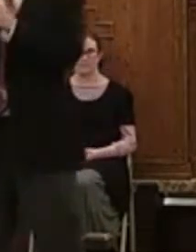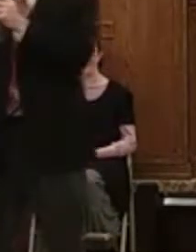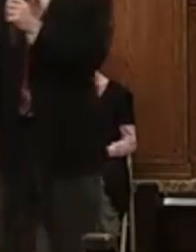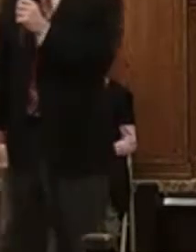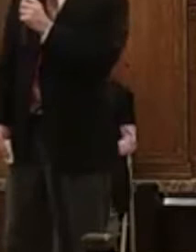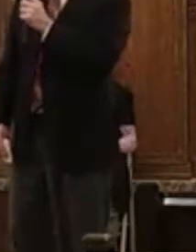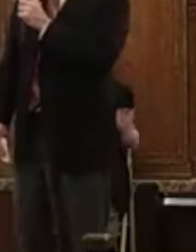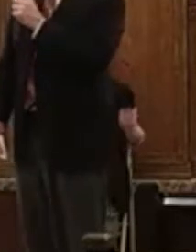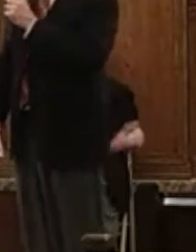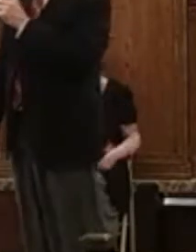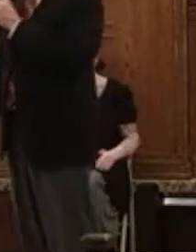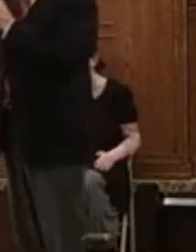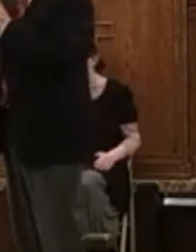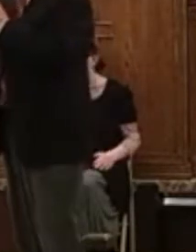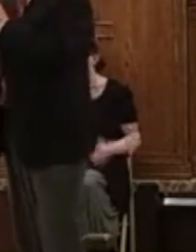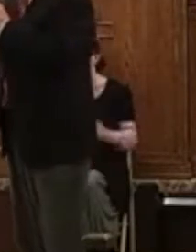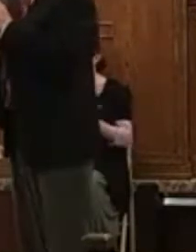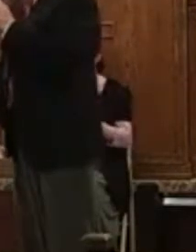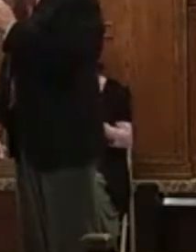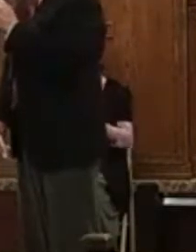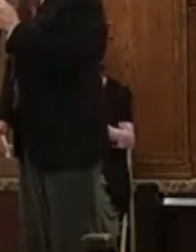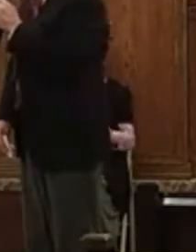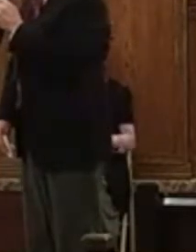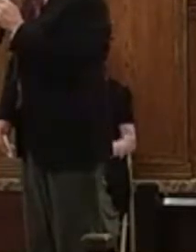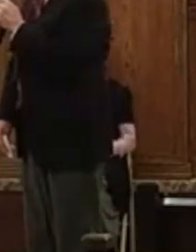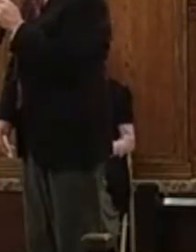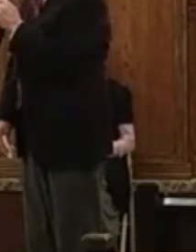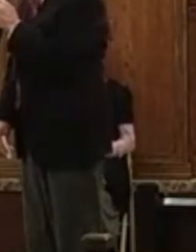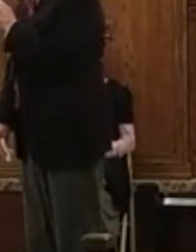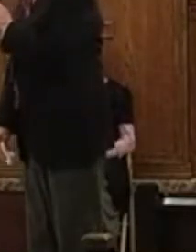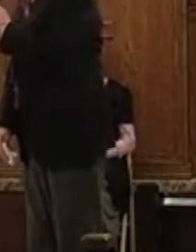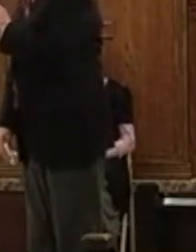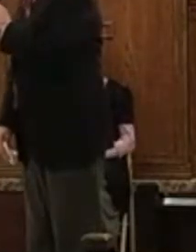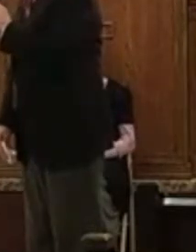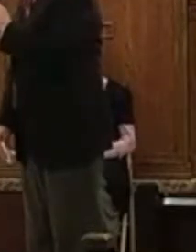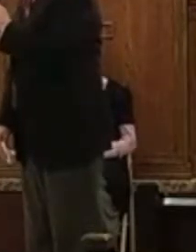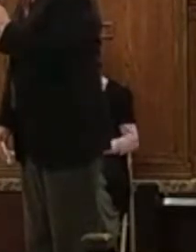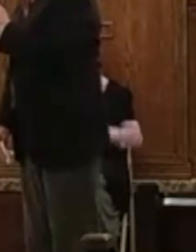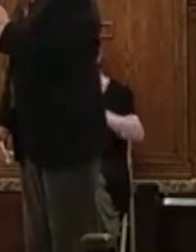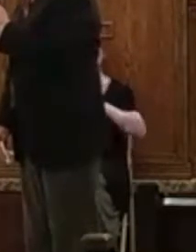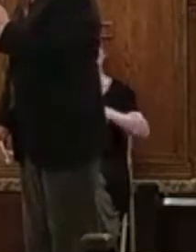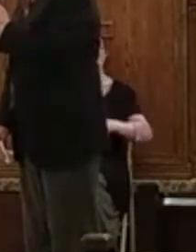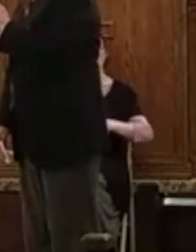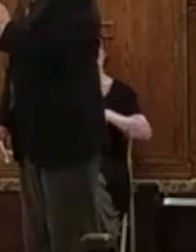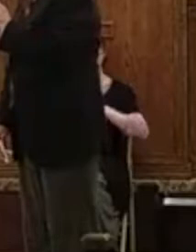Why in the world do we sometimes roll over?